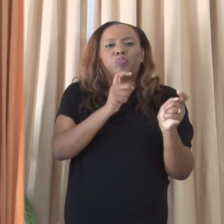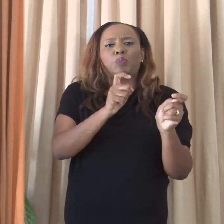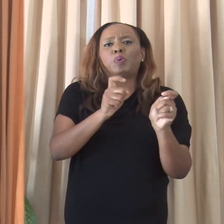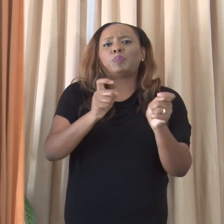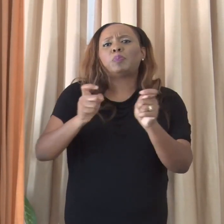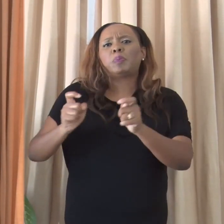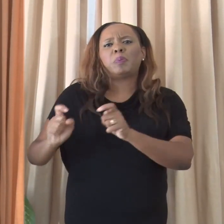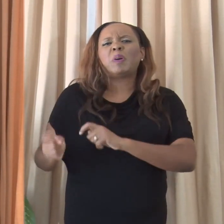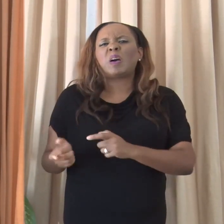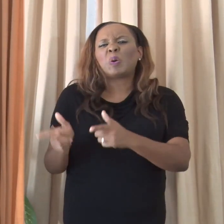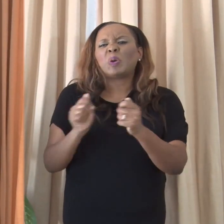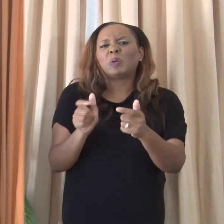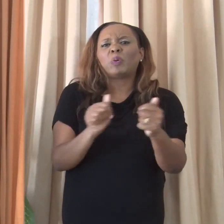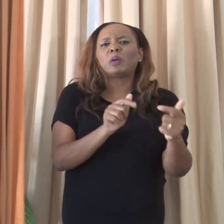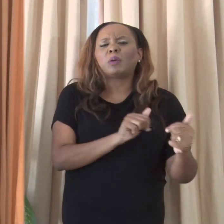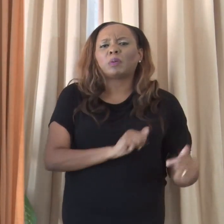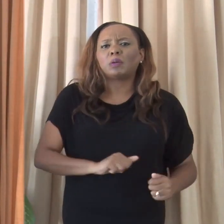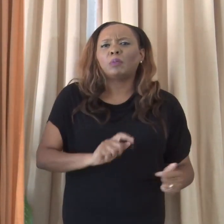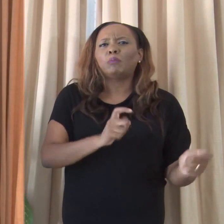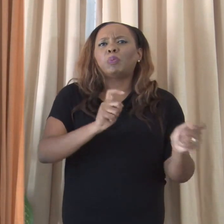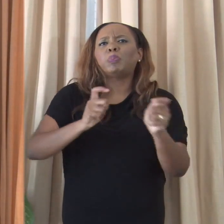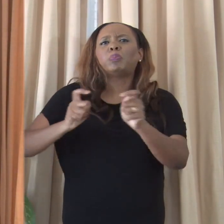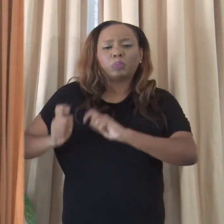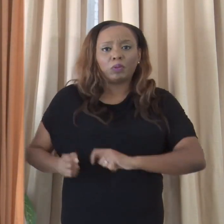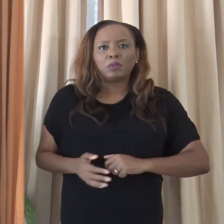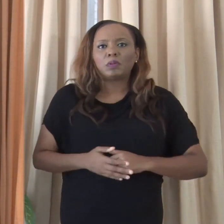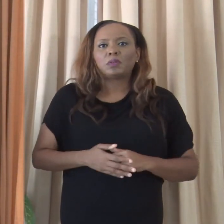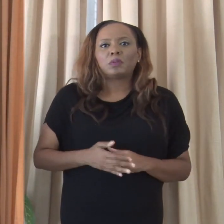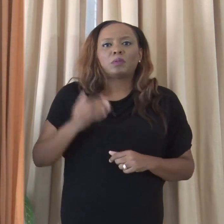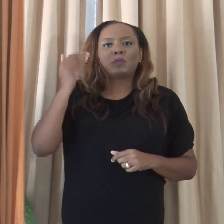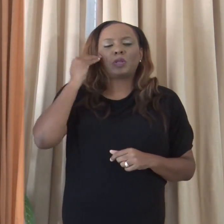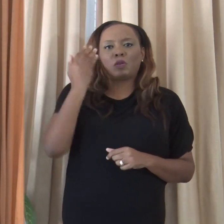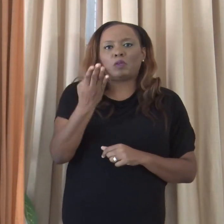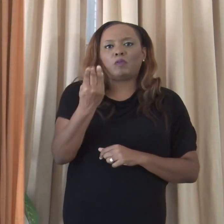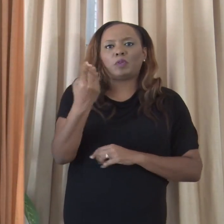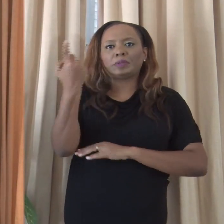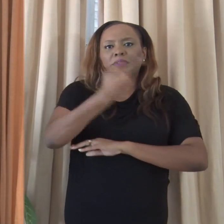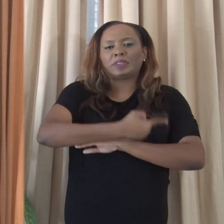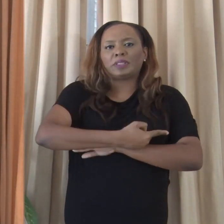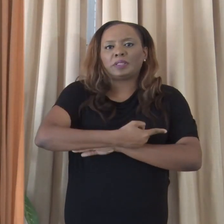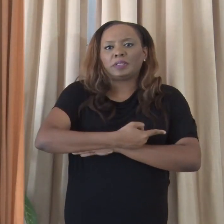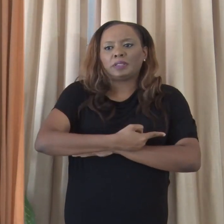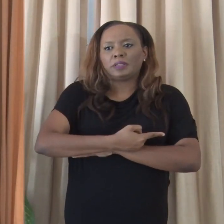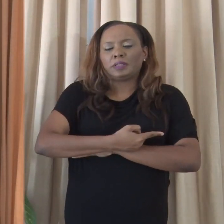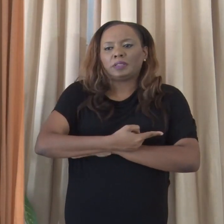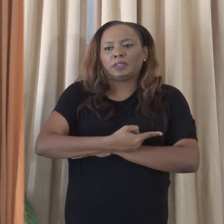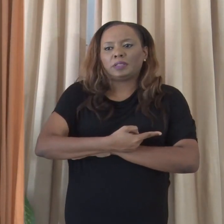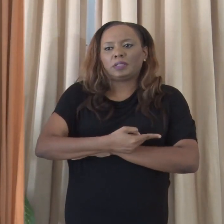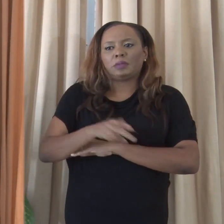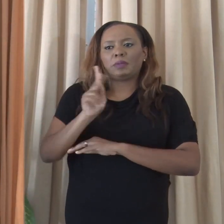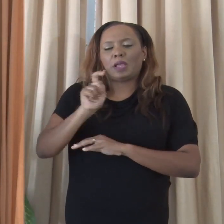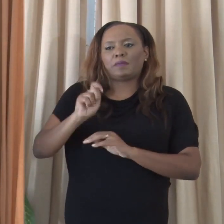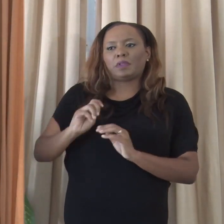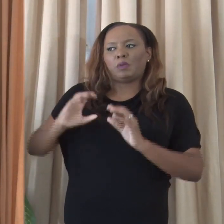announcement about the mandatory period of 14 days quarantine on Thursday. And immediately it triggered